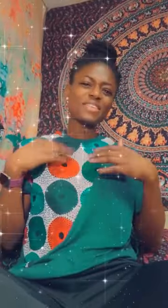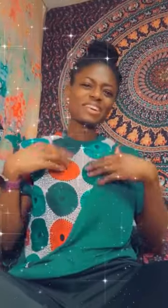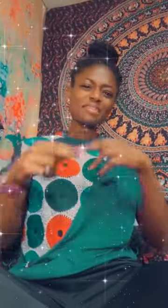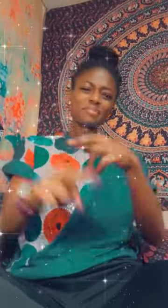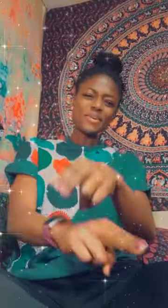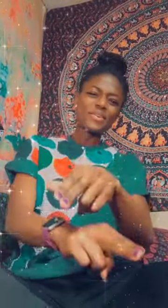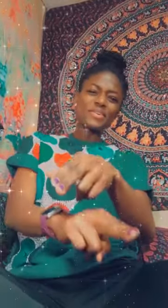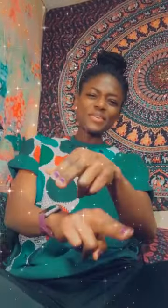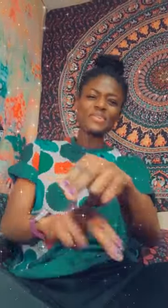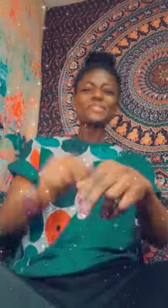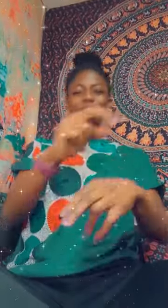go.